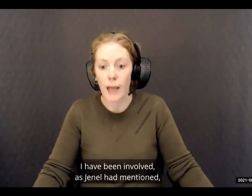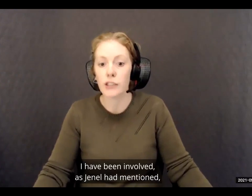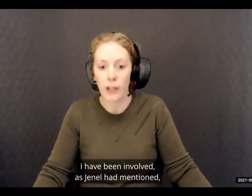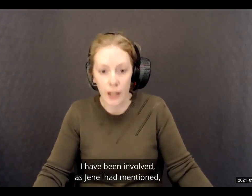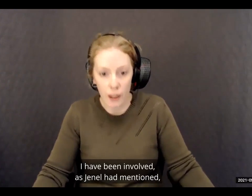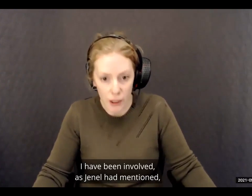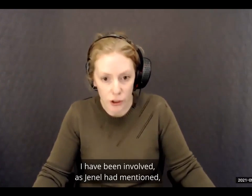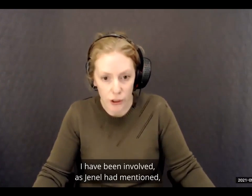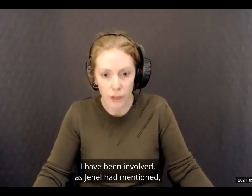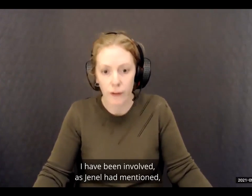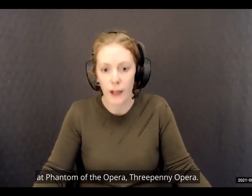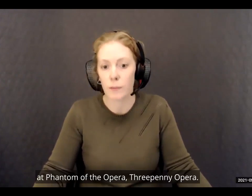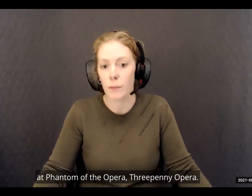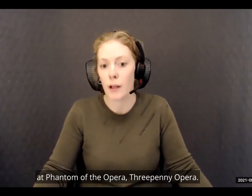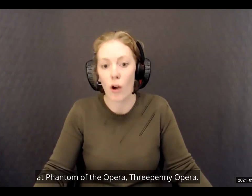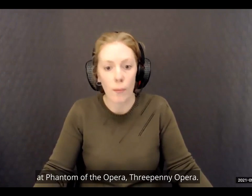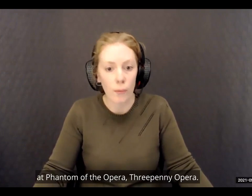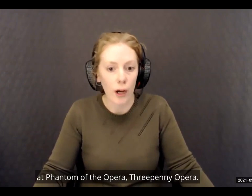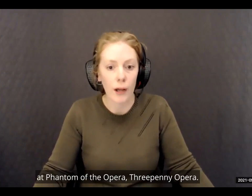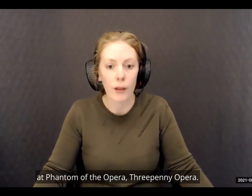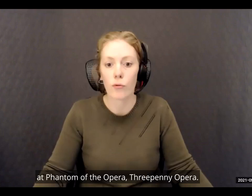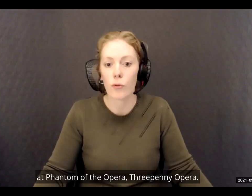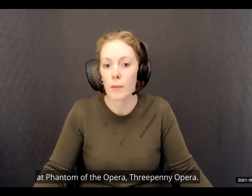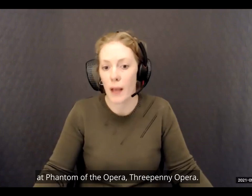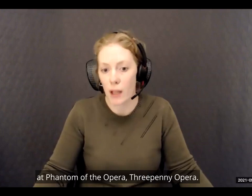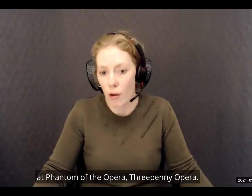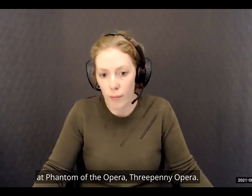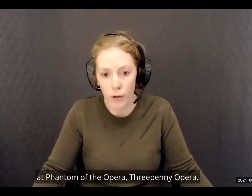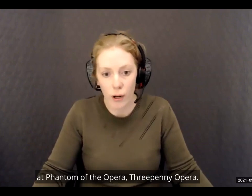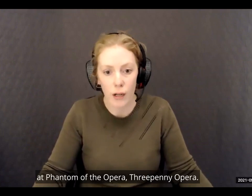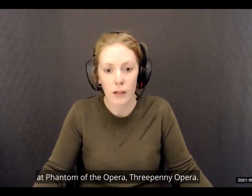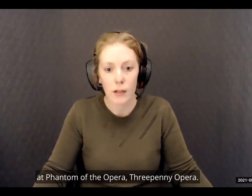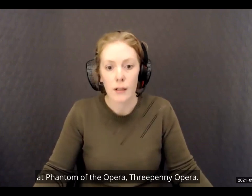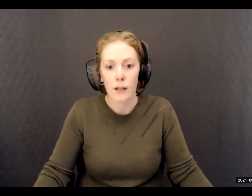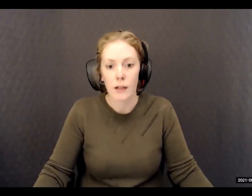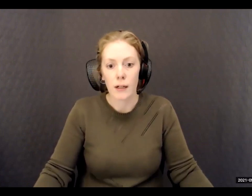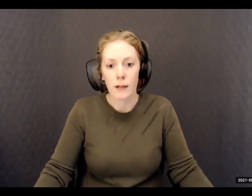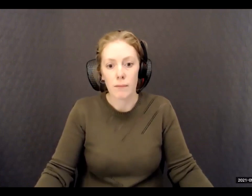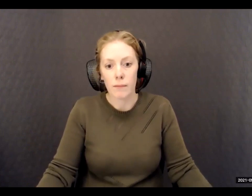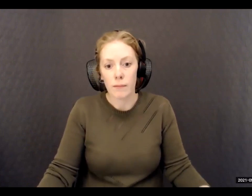involved, as Janelle had mentioned, at Phantom of the Opera, Three Penny Opera,